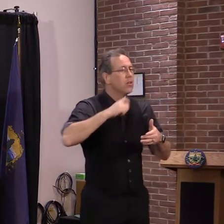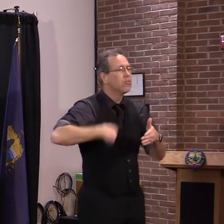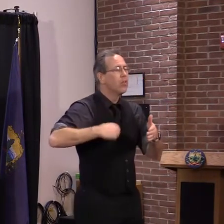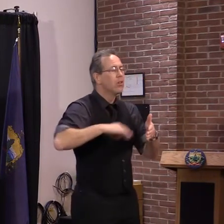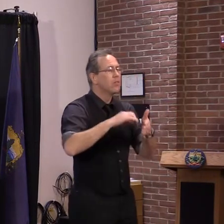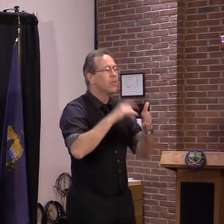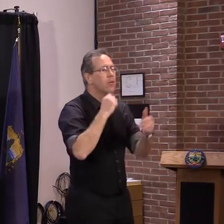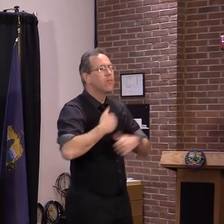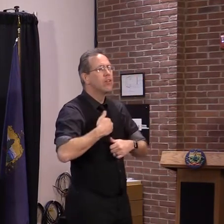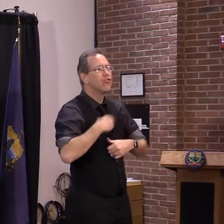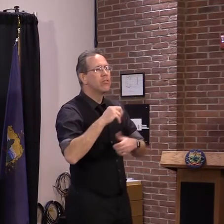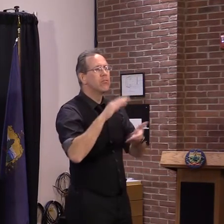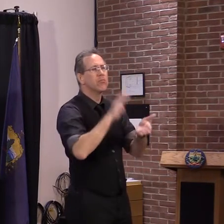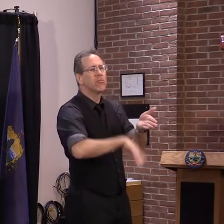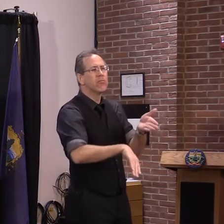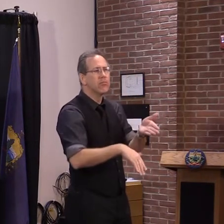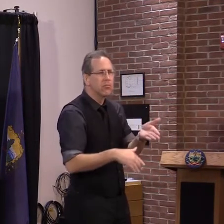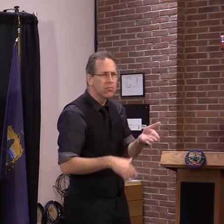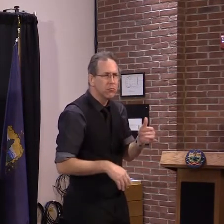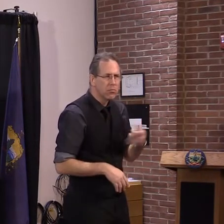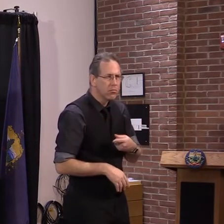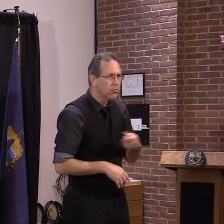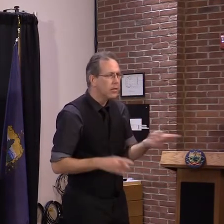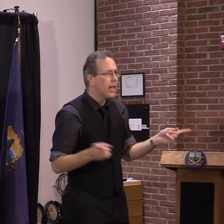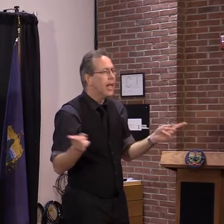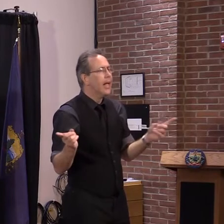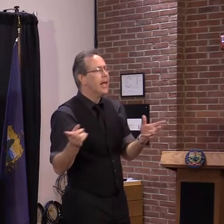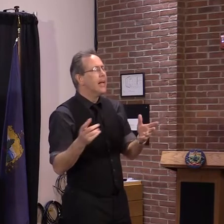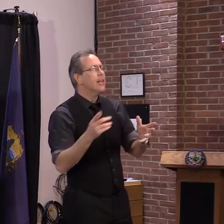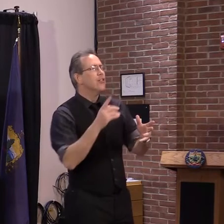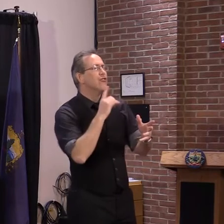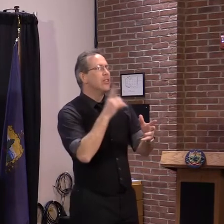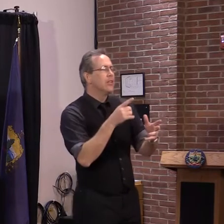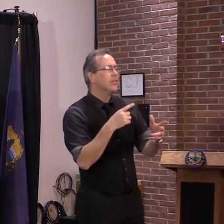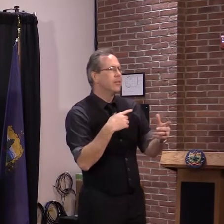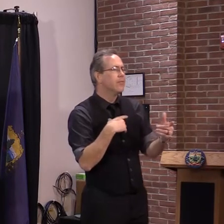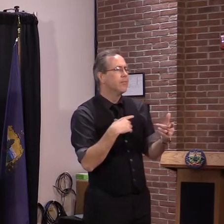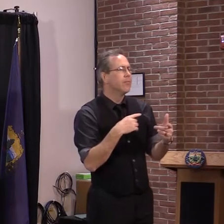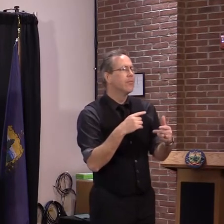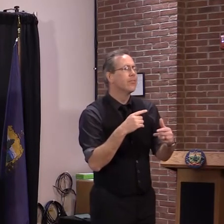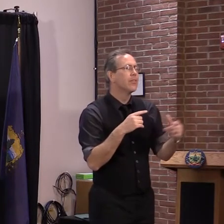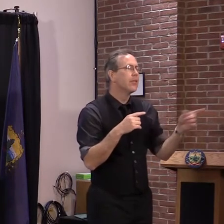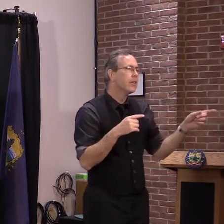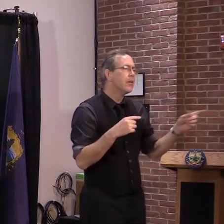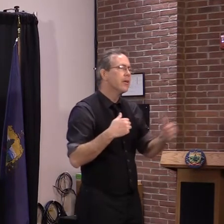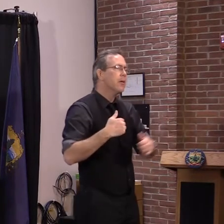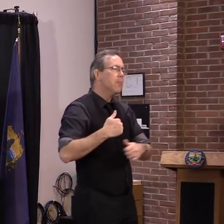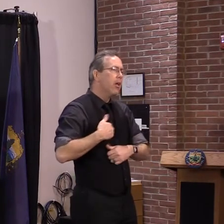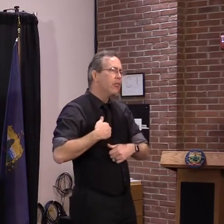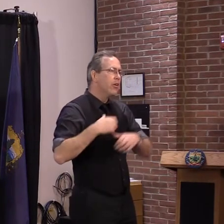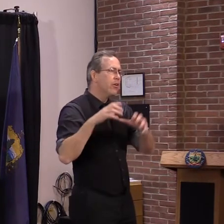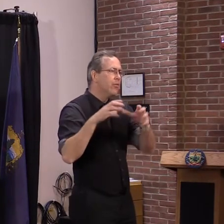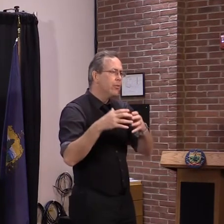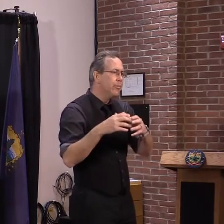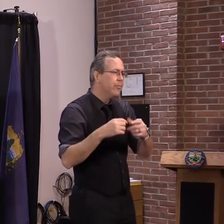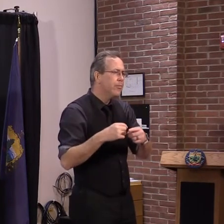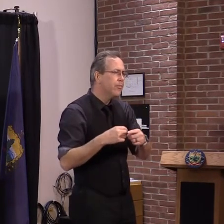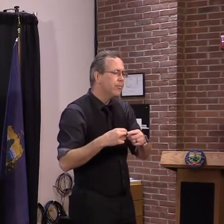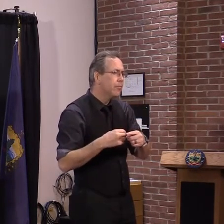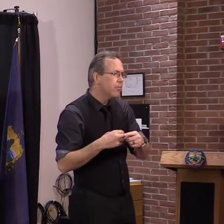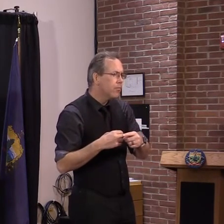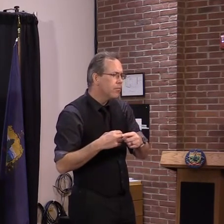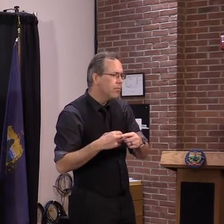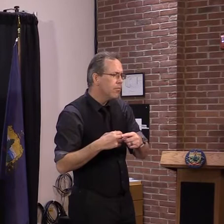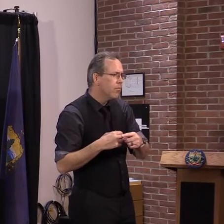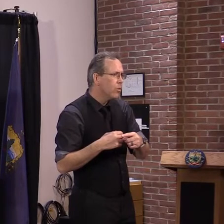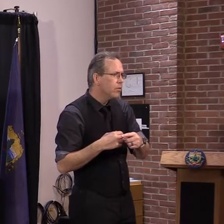certainly from, there's a caucus, there's a military National Guard, I think, caucus that is